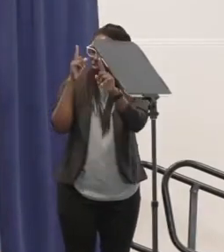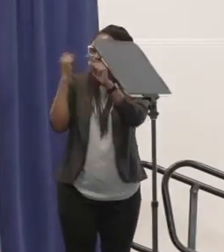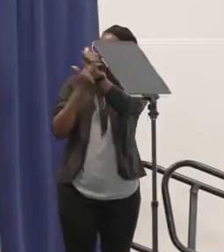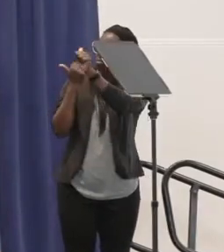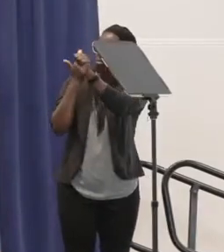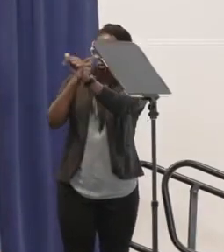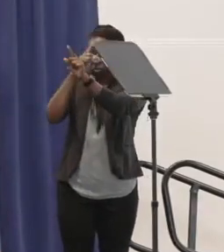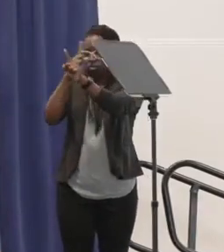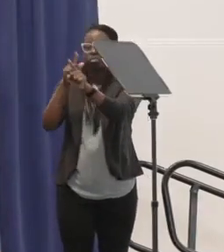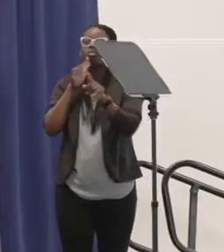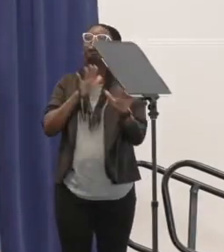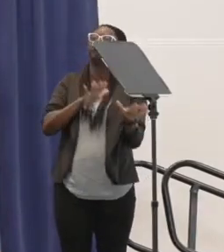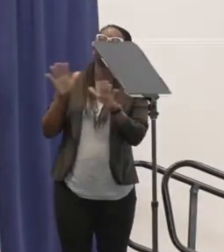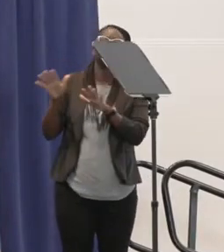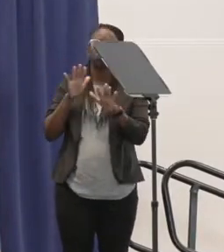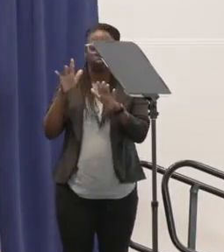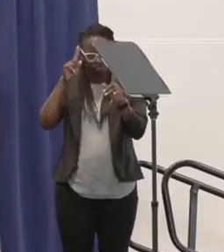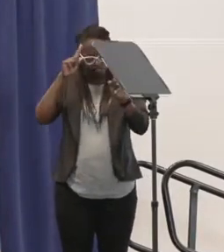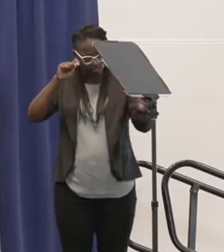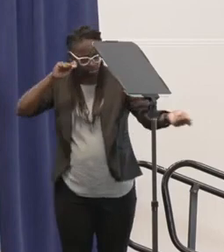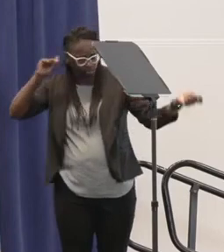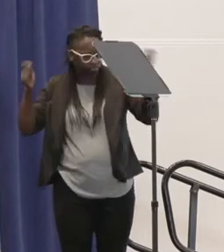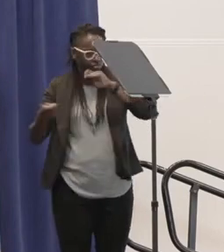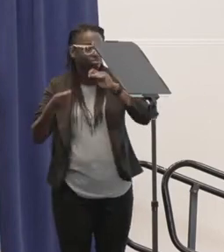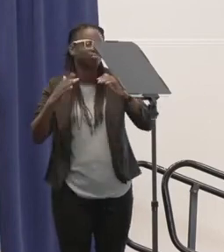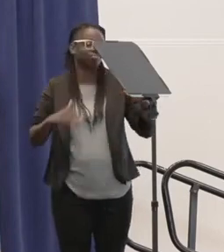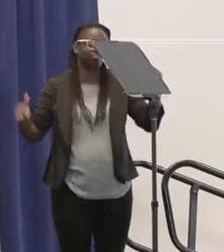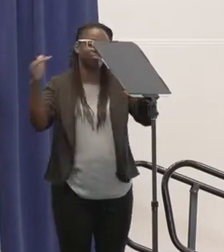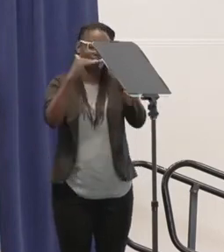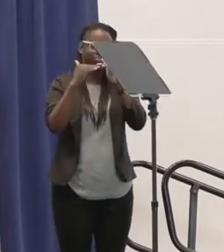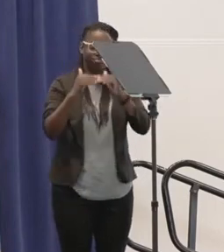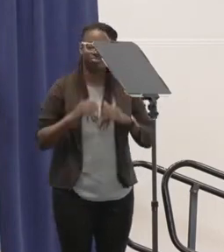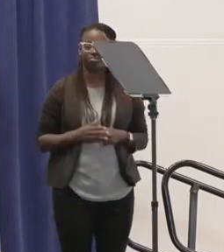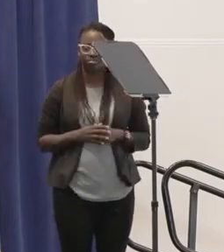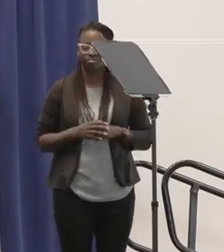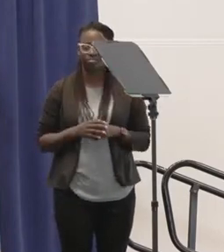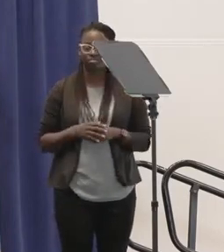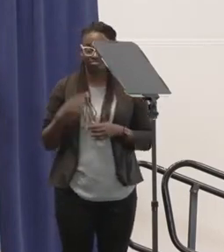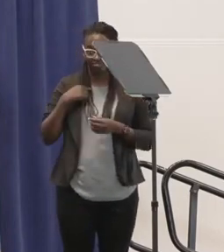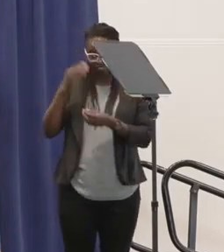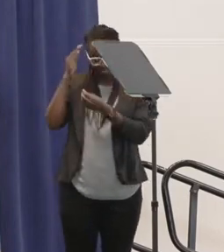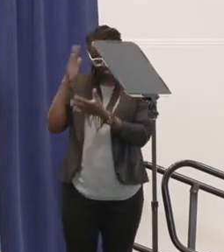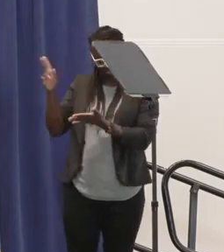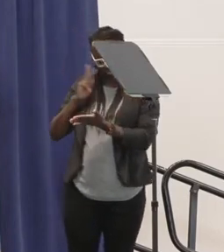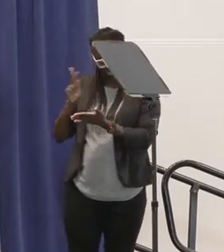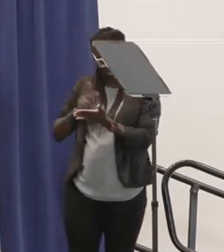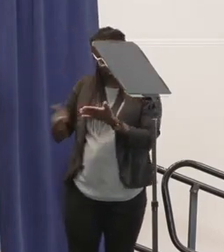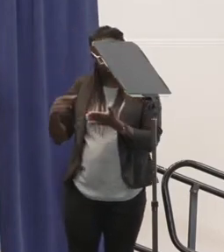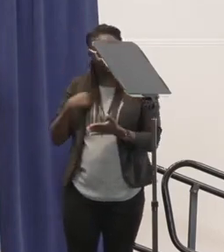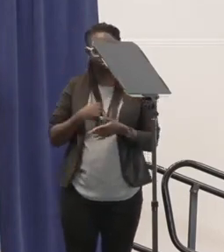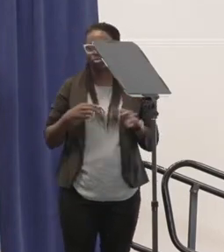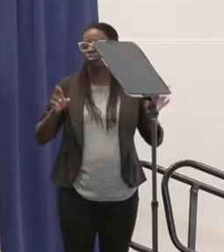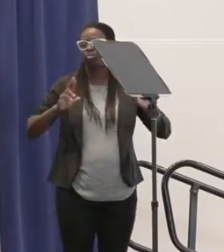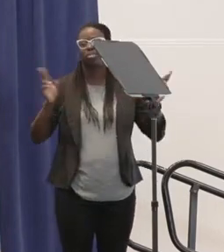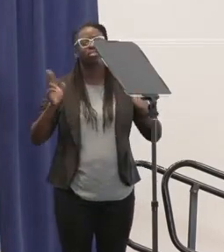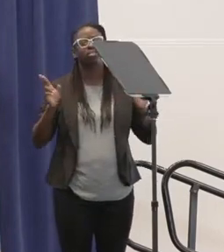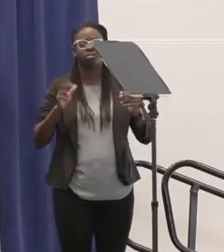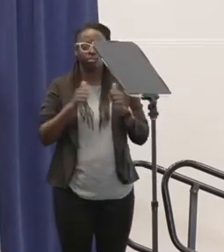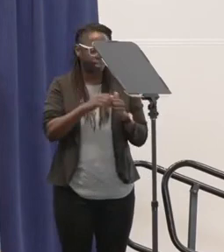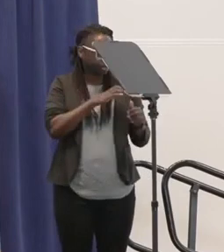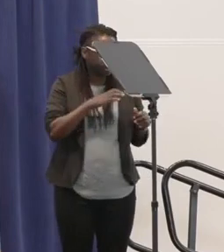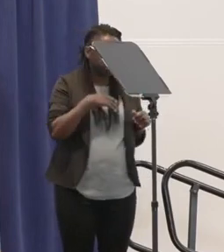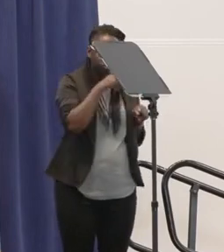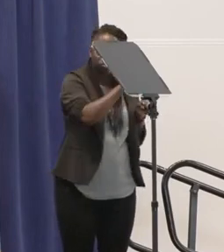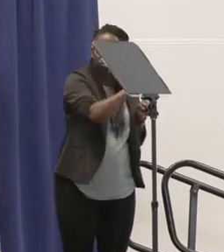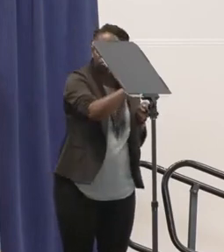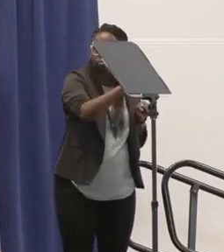here at UMass Boston. We stand ready to run with you, with Commissioner Ortega, with General Campbell, with